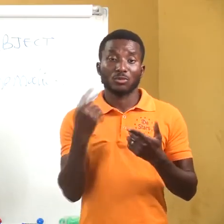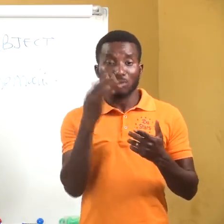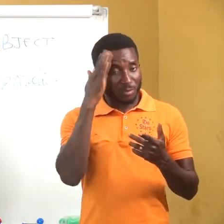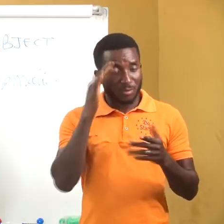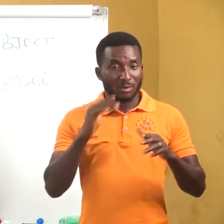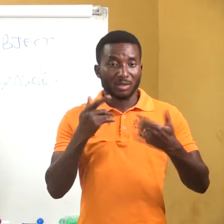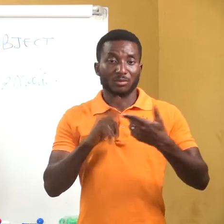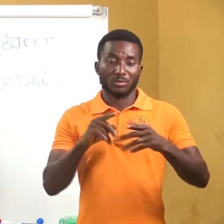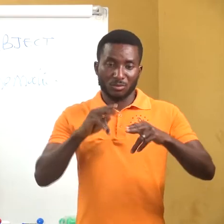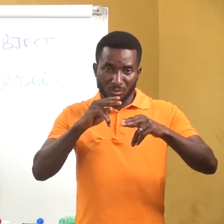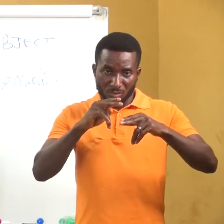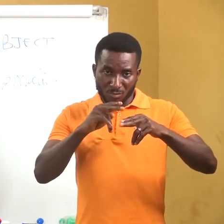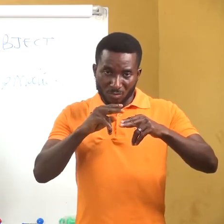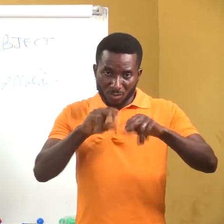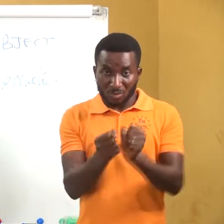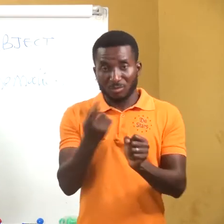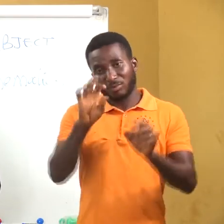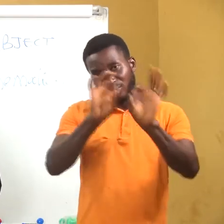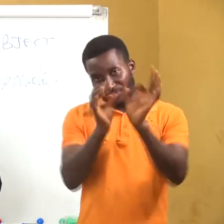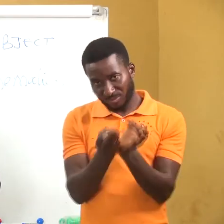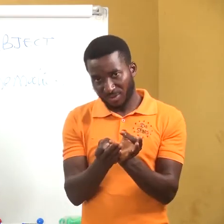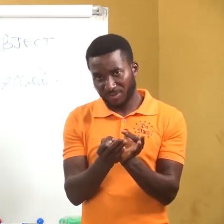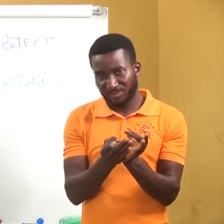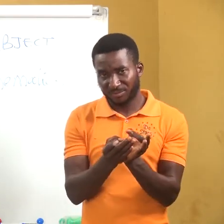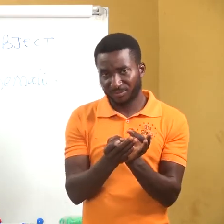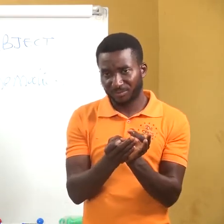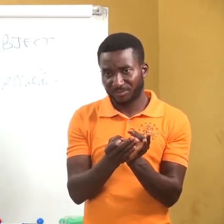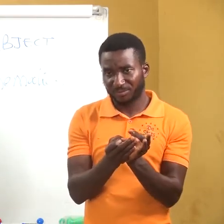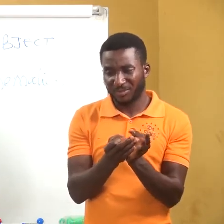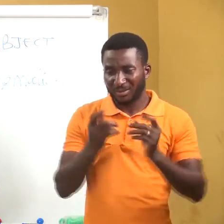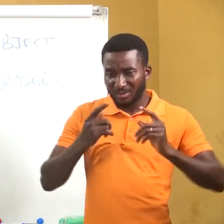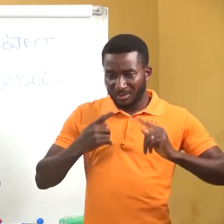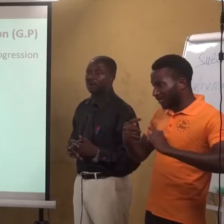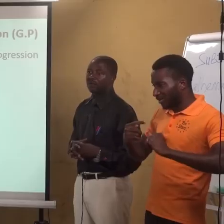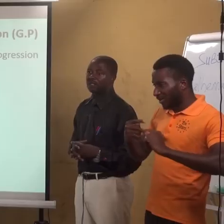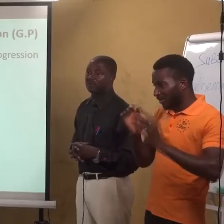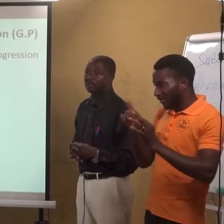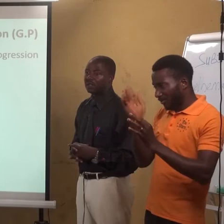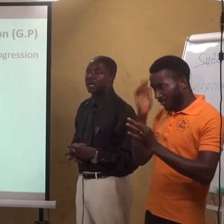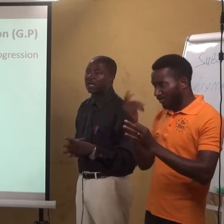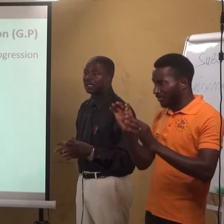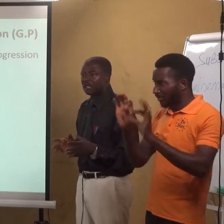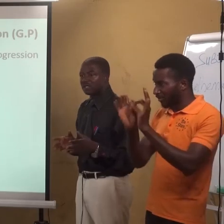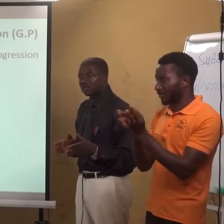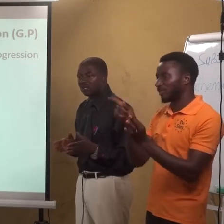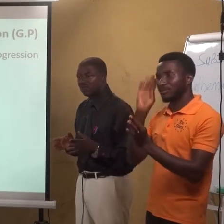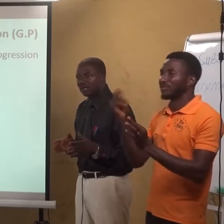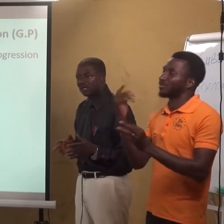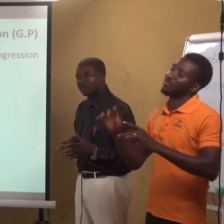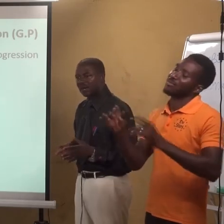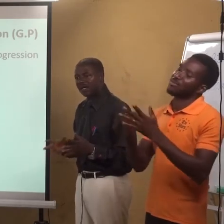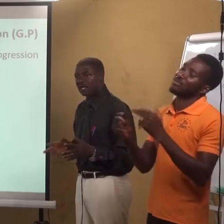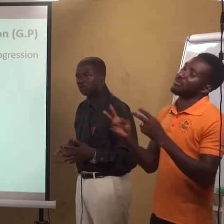be able to apply the formula appropriately, derive your quantities, derive the variable given, and then try